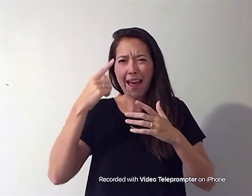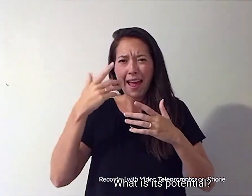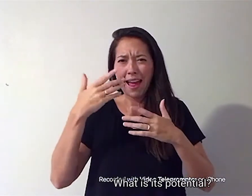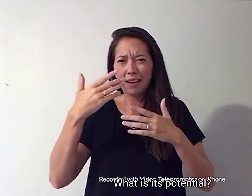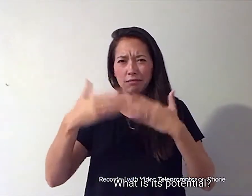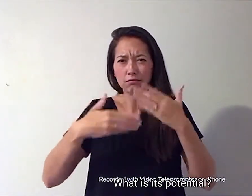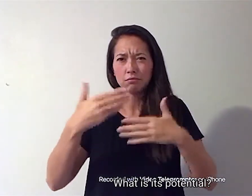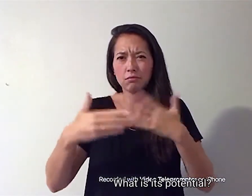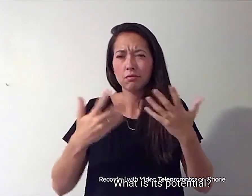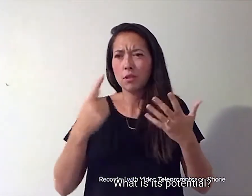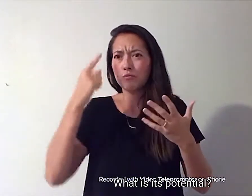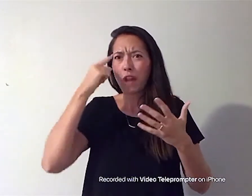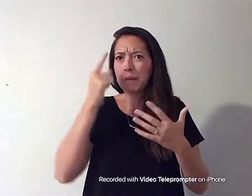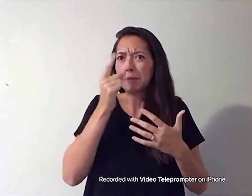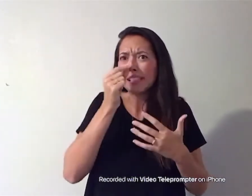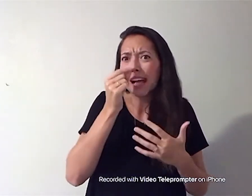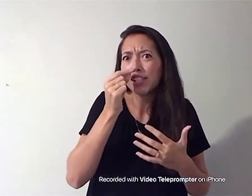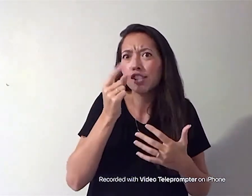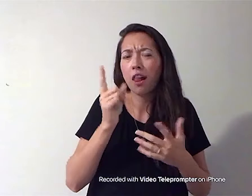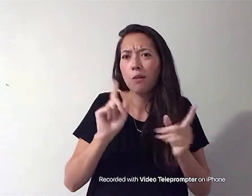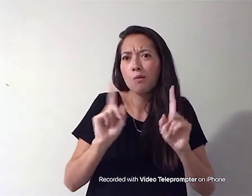What is its potential?